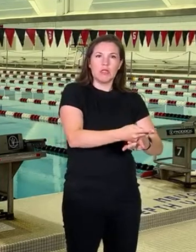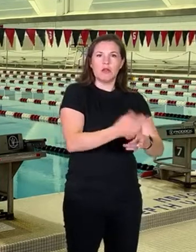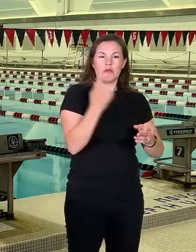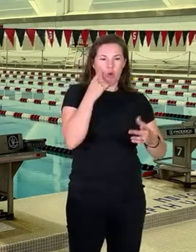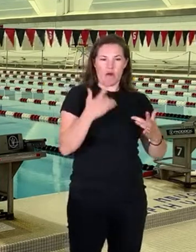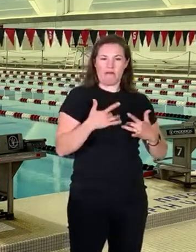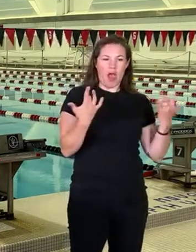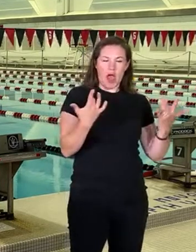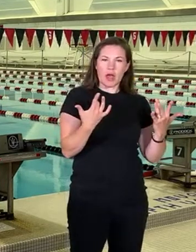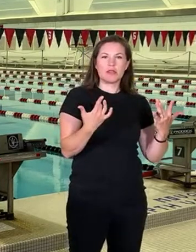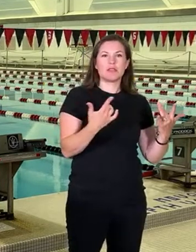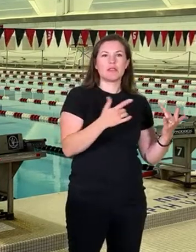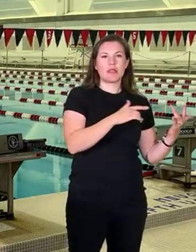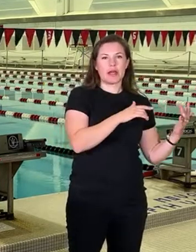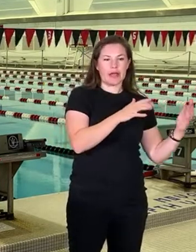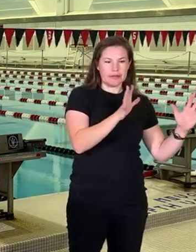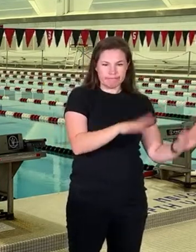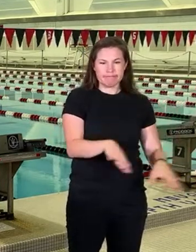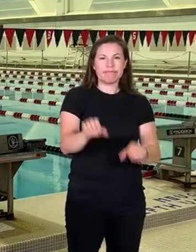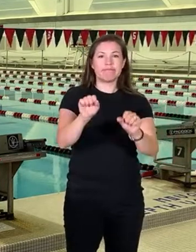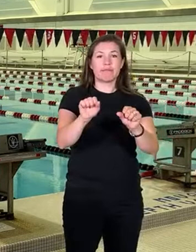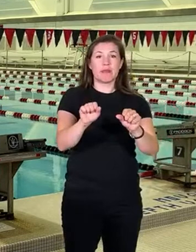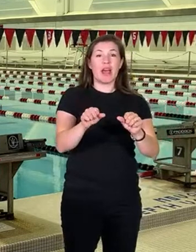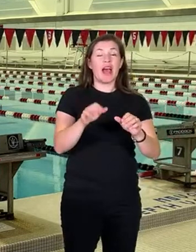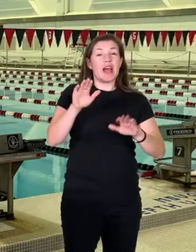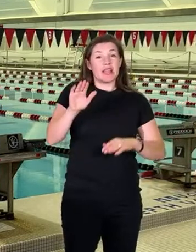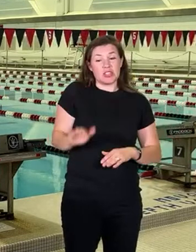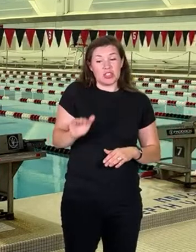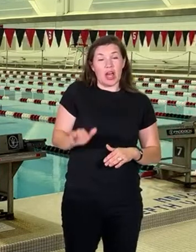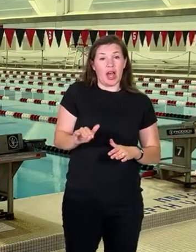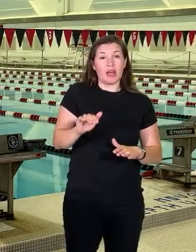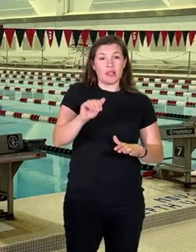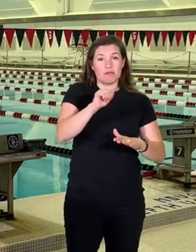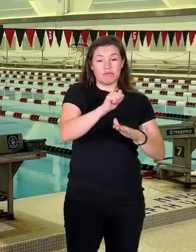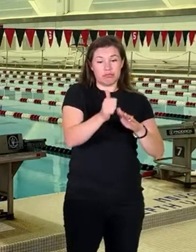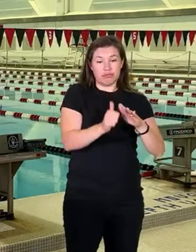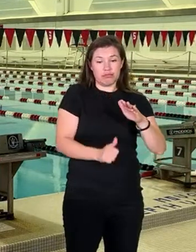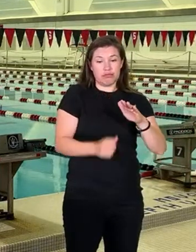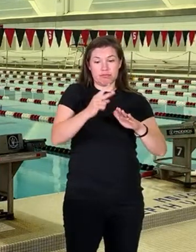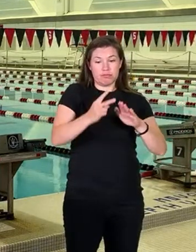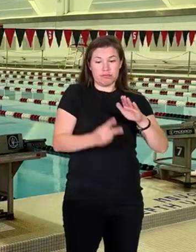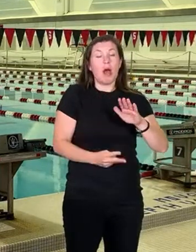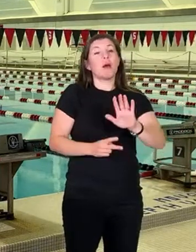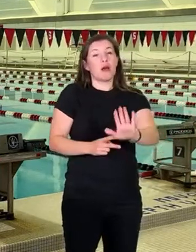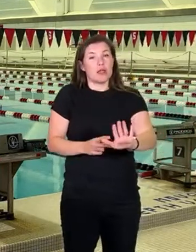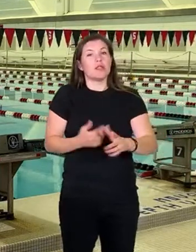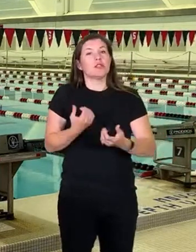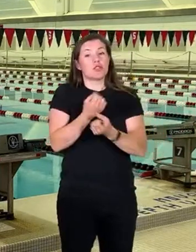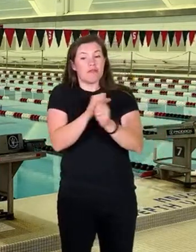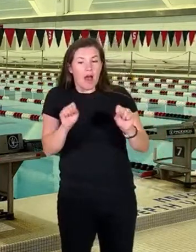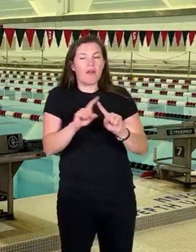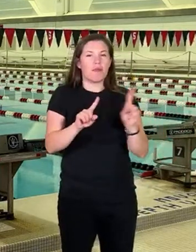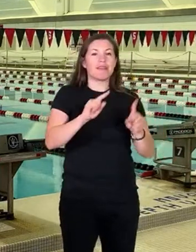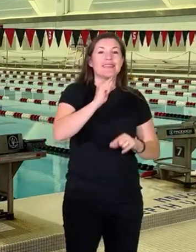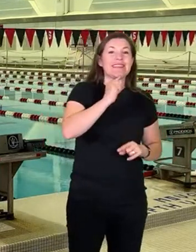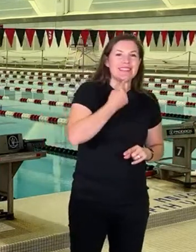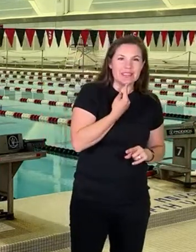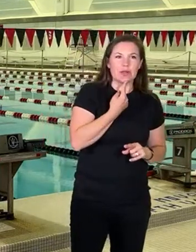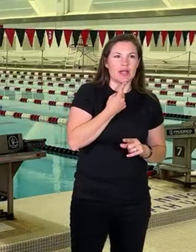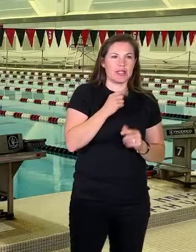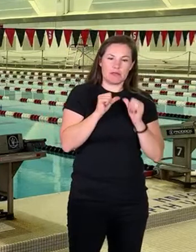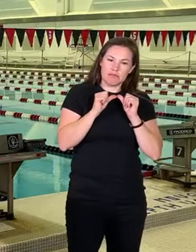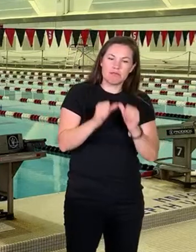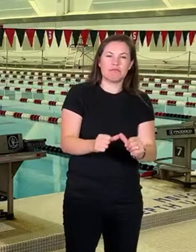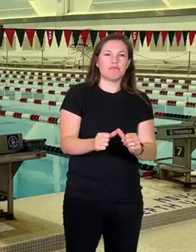event that came in there, and there was a drowning of a child in which the child did survive but suffered some serious long-term effects